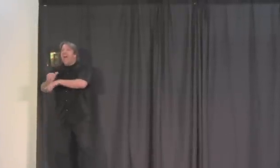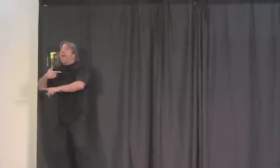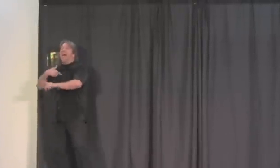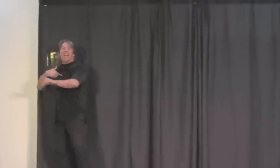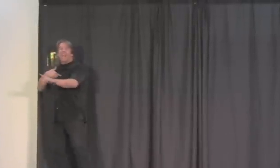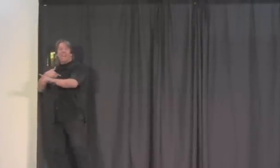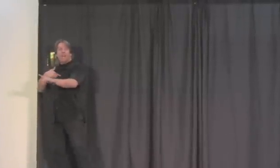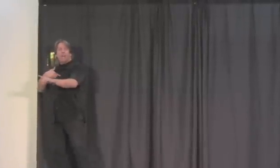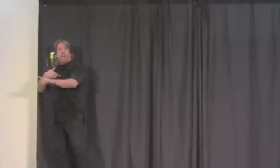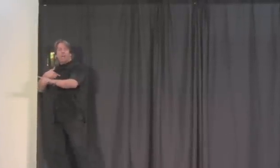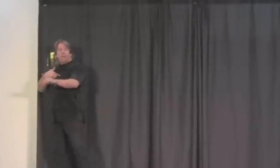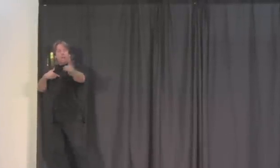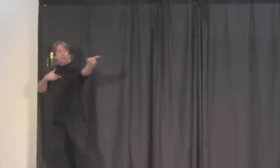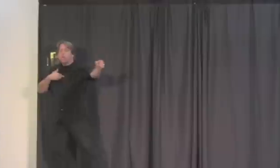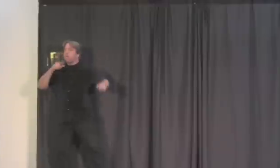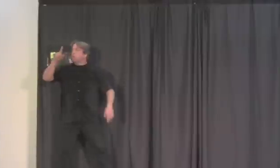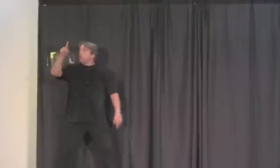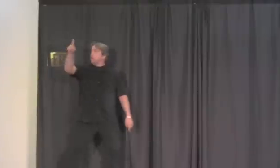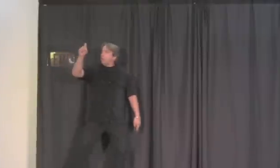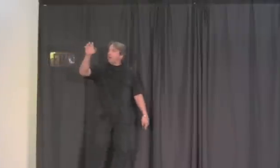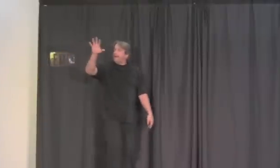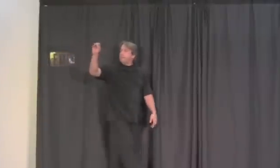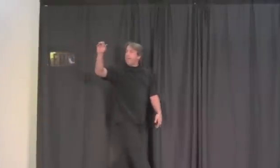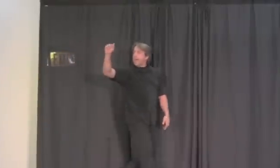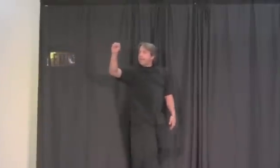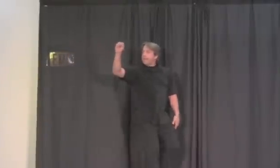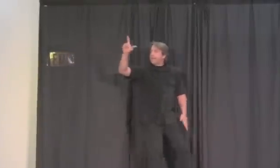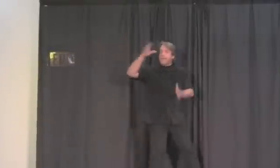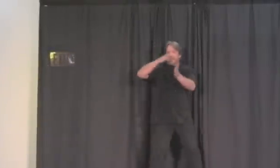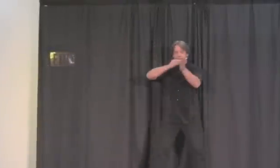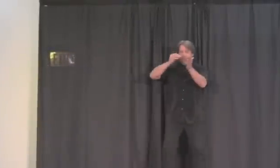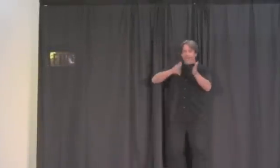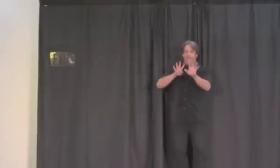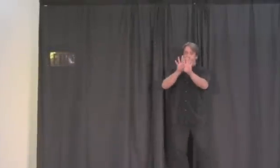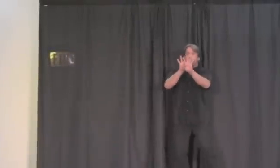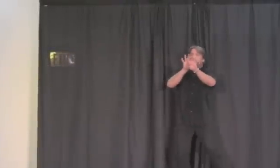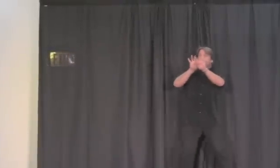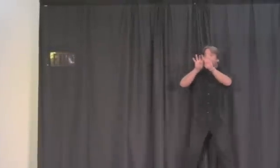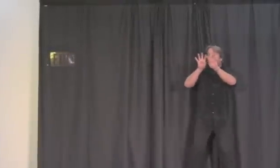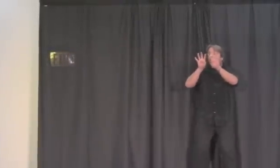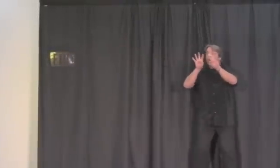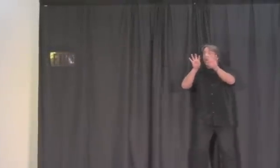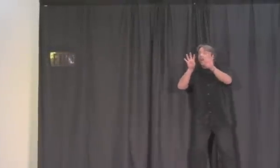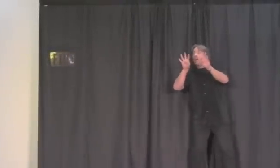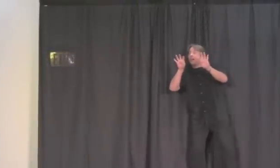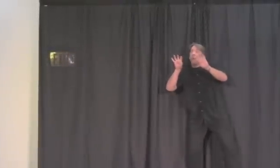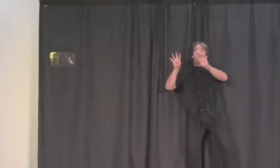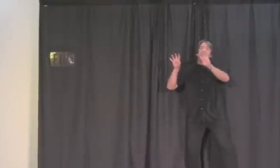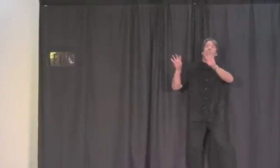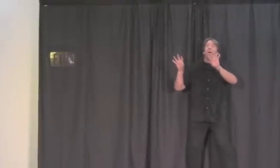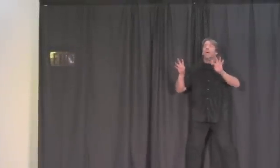So last night meanwhile, 150 ASL students are lying on the